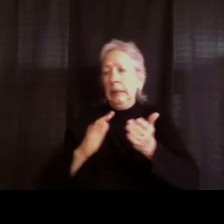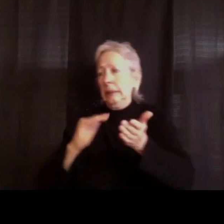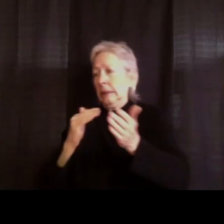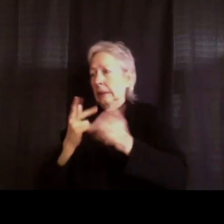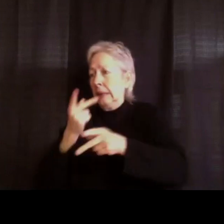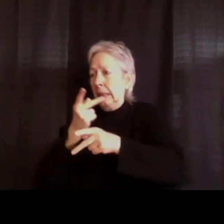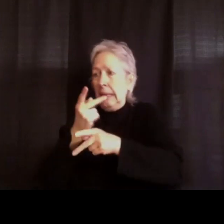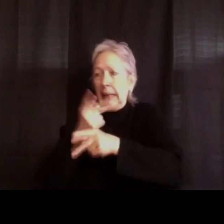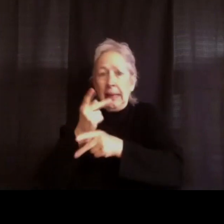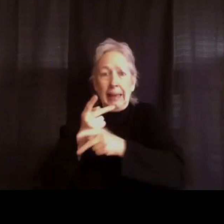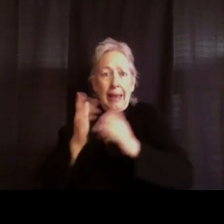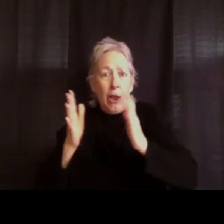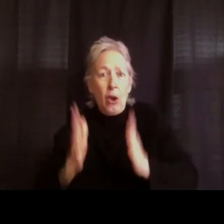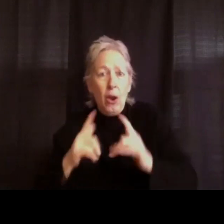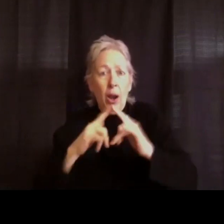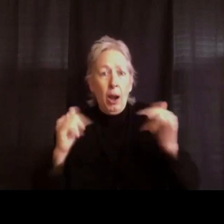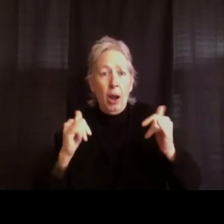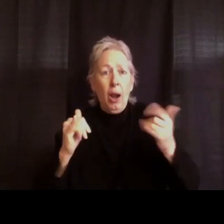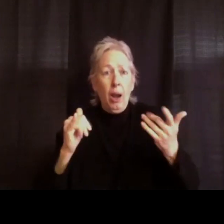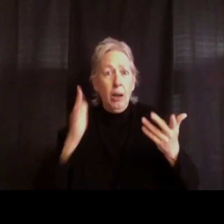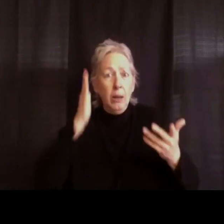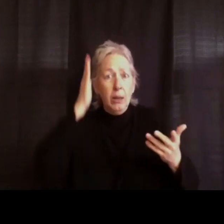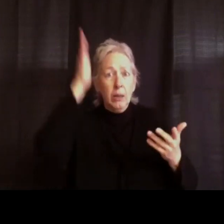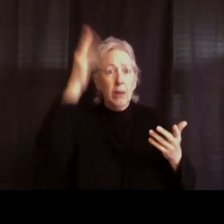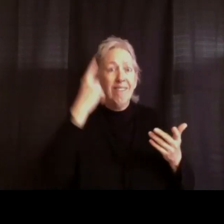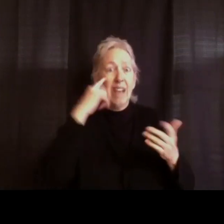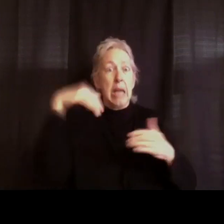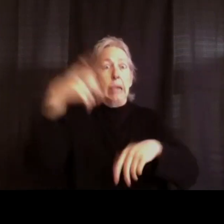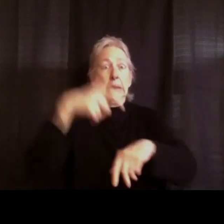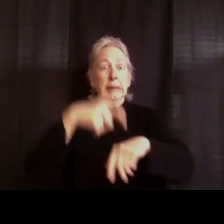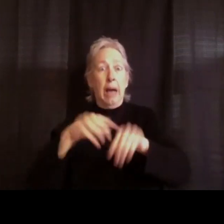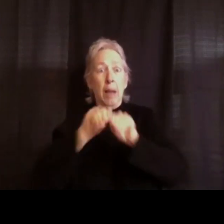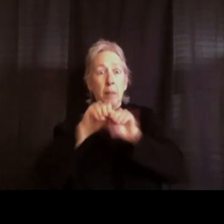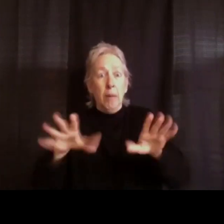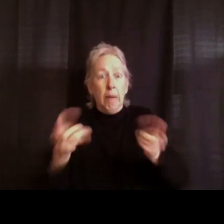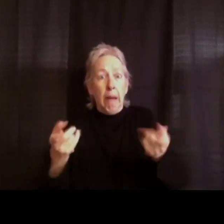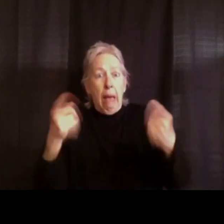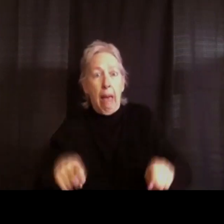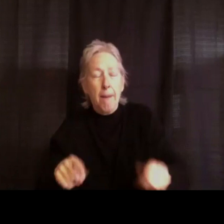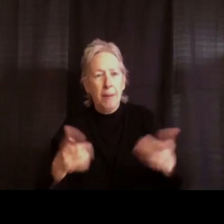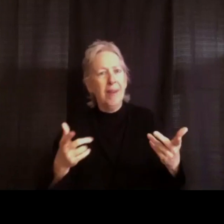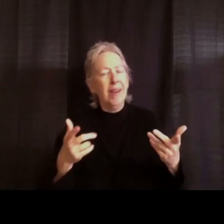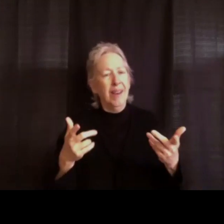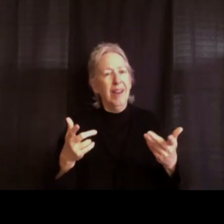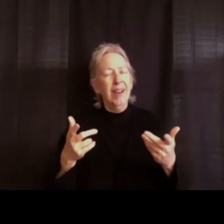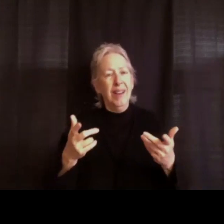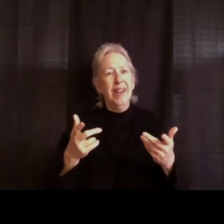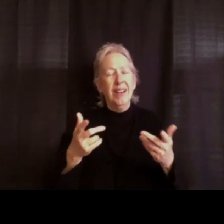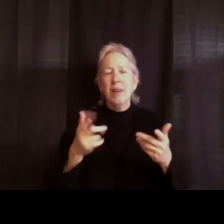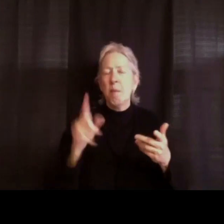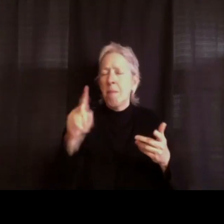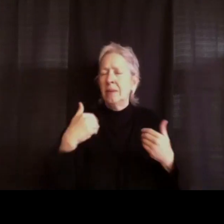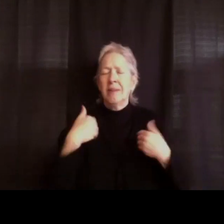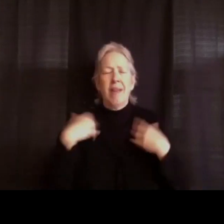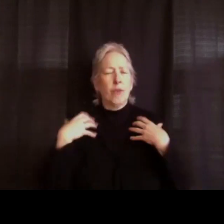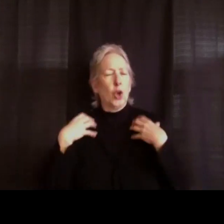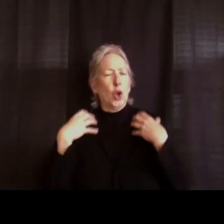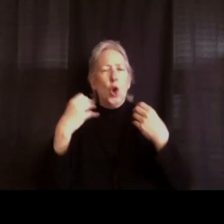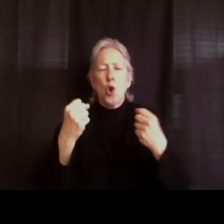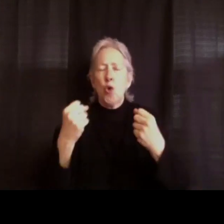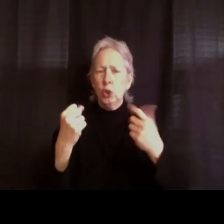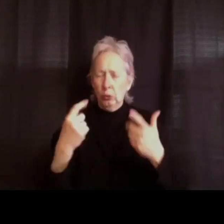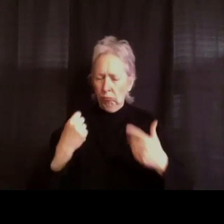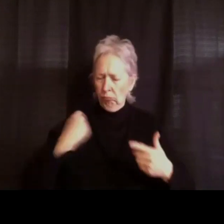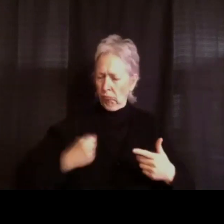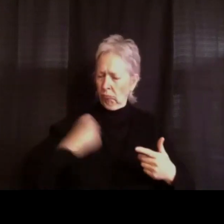to guide us in the next crisis and with the courage to fight for justice and the healing of